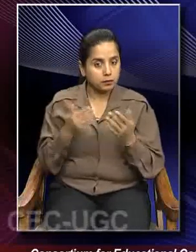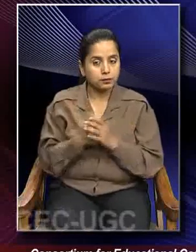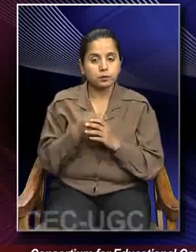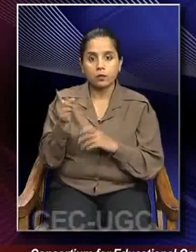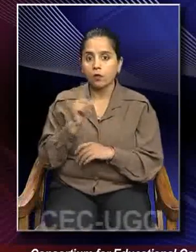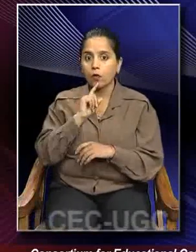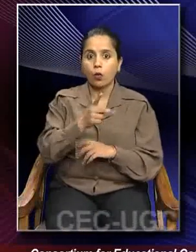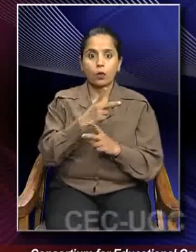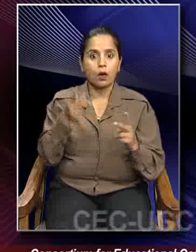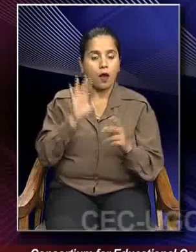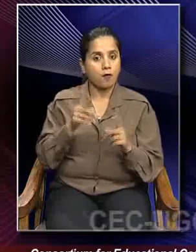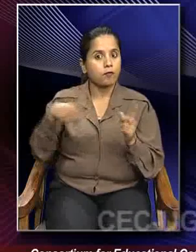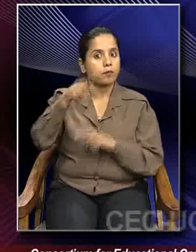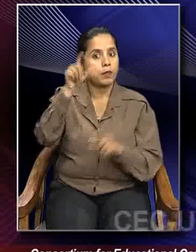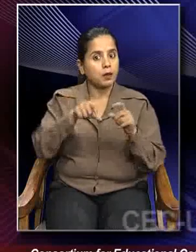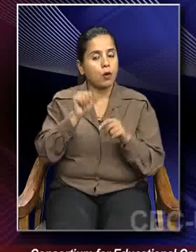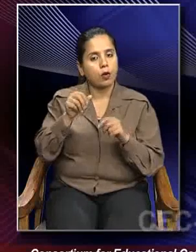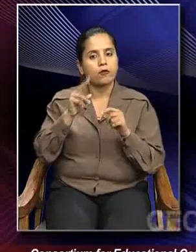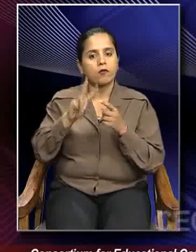commands that are there in the Veda.